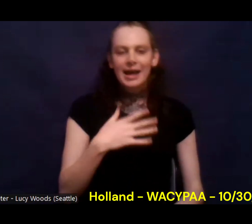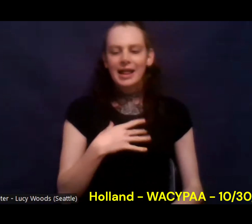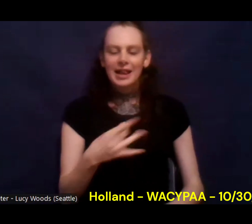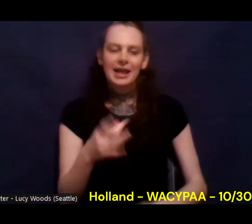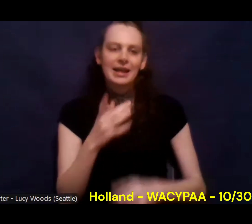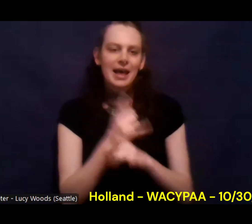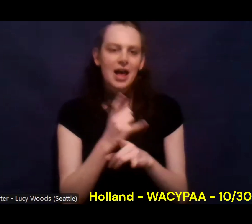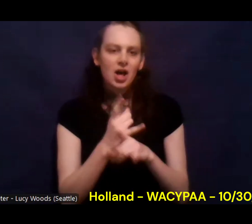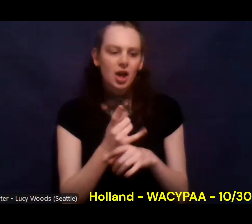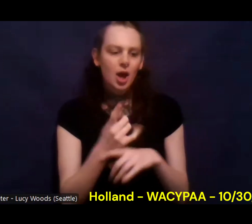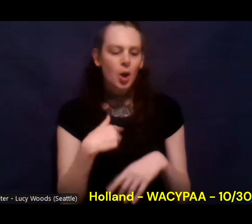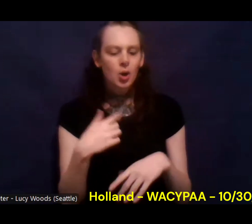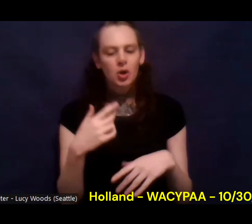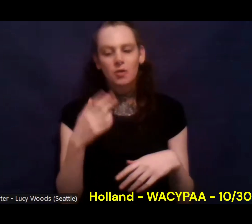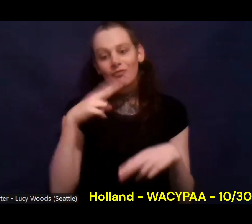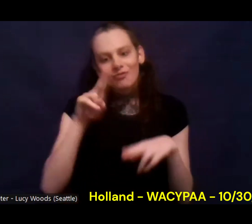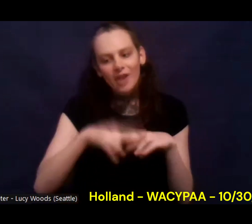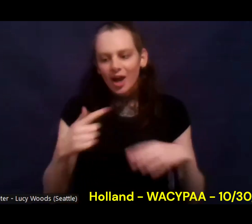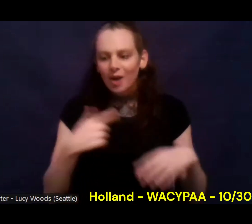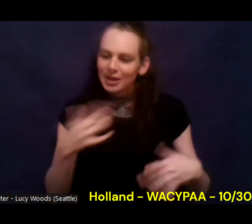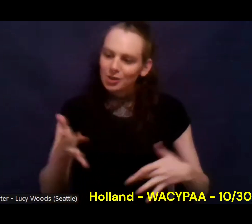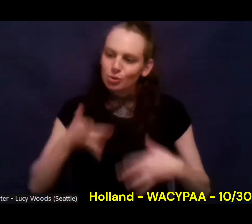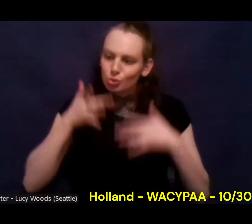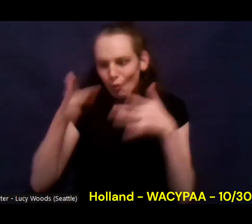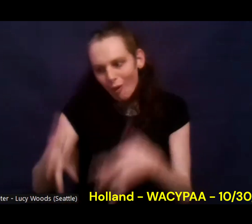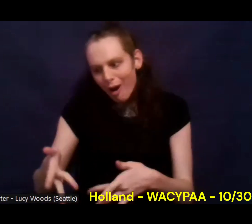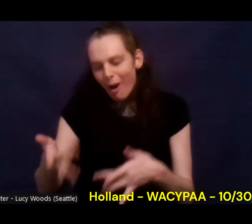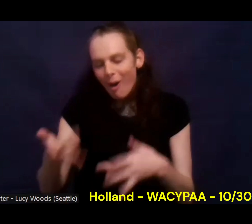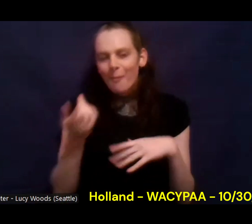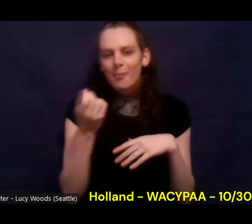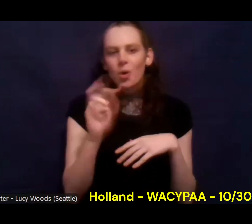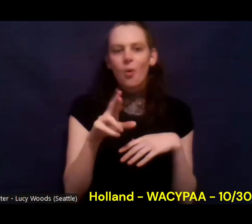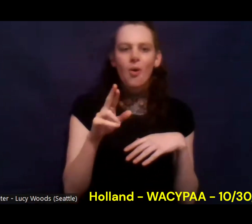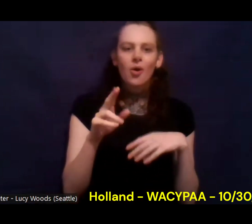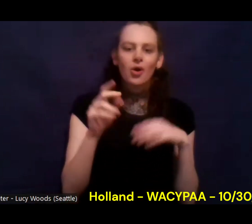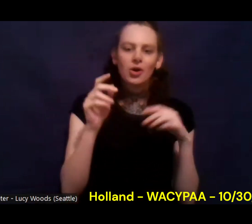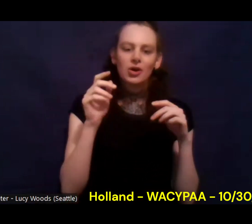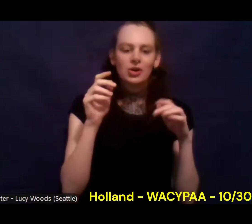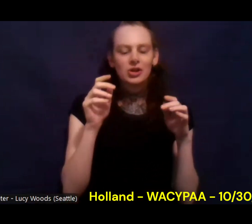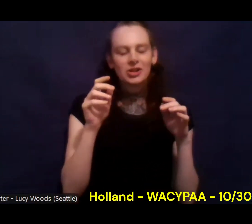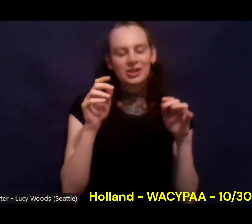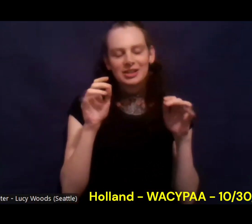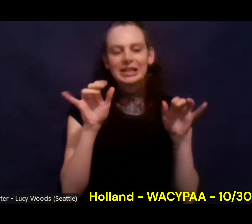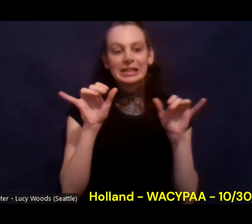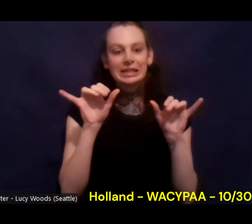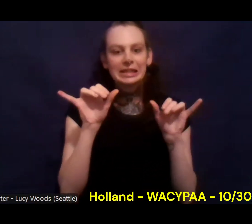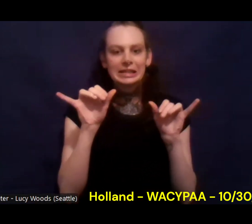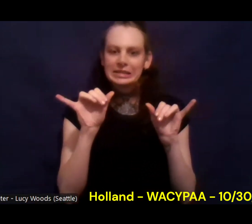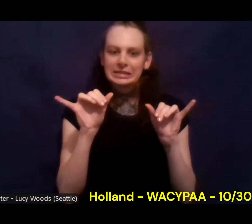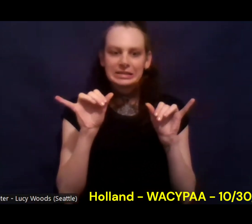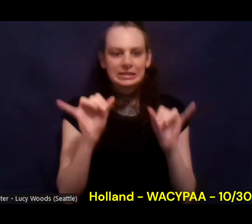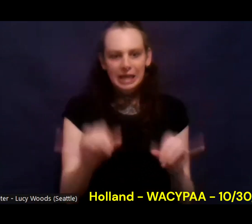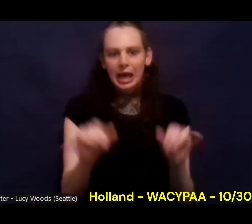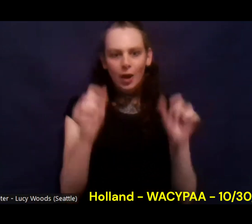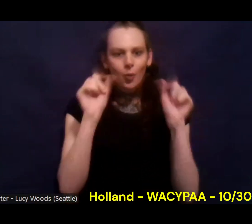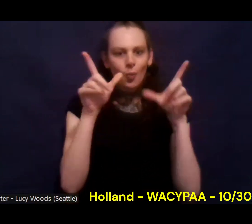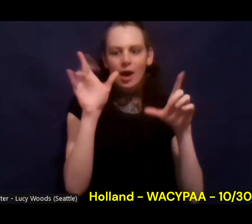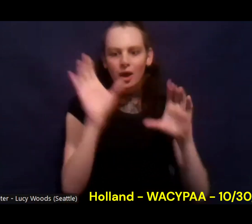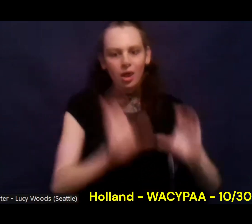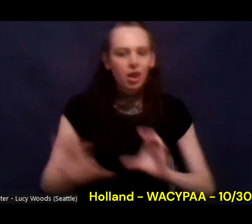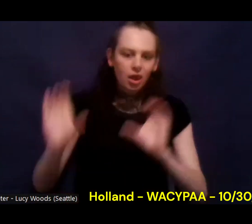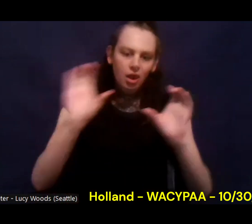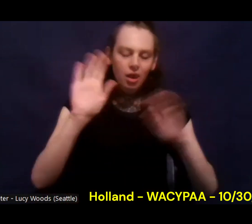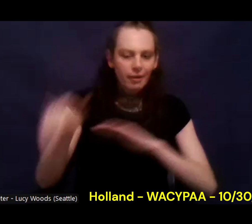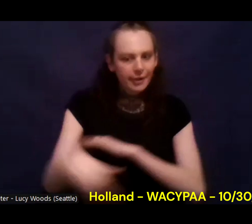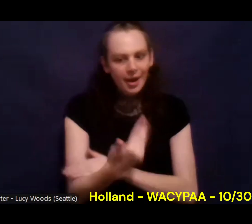me throw up. And I like alcohol in the form where it keeps me up all night. So I love doing all of those things together. So a